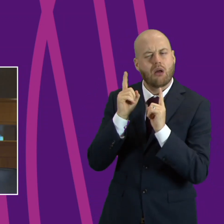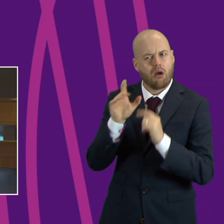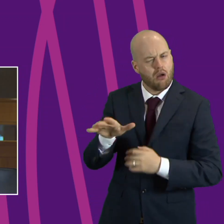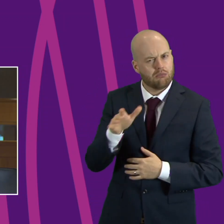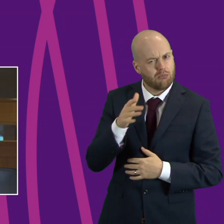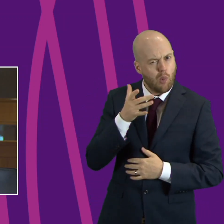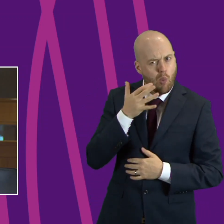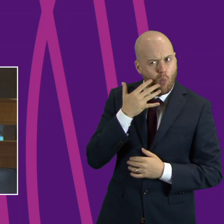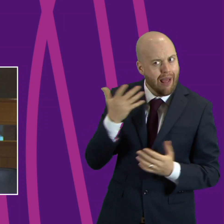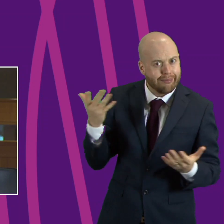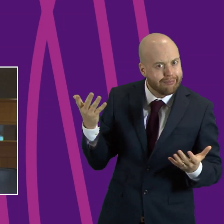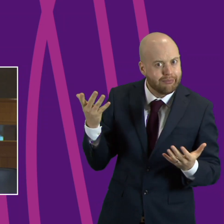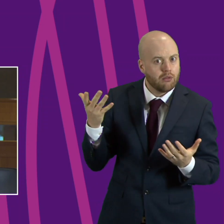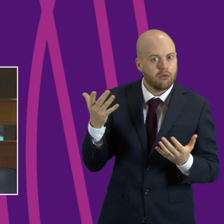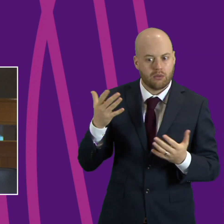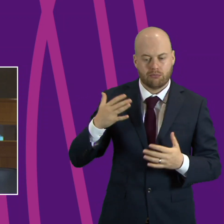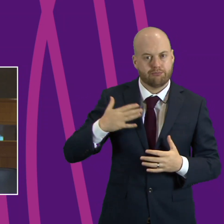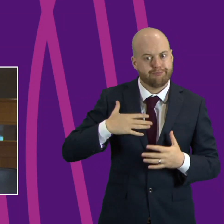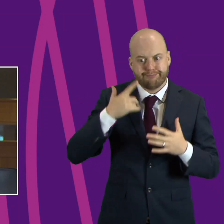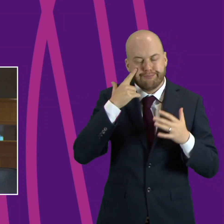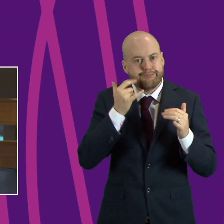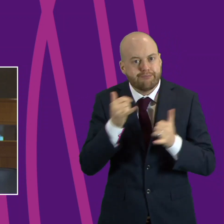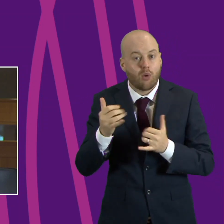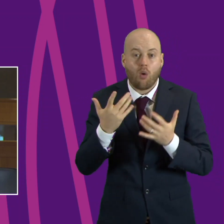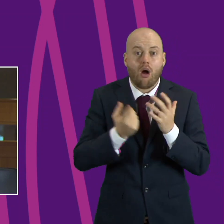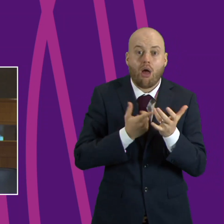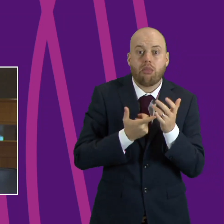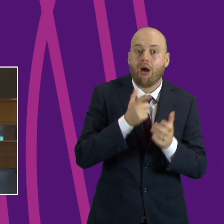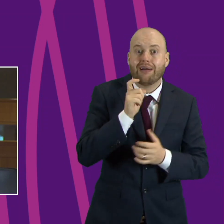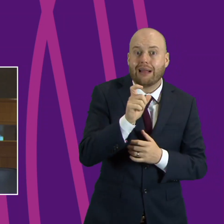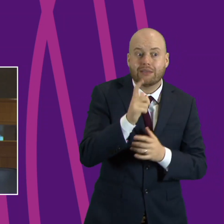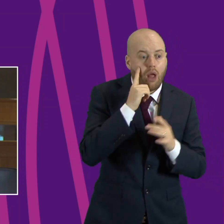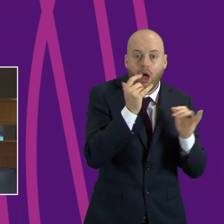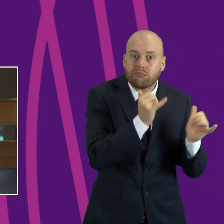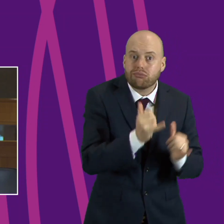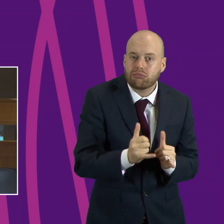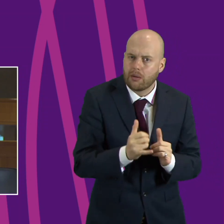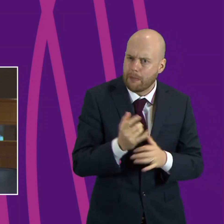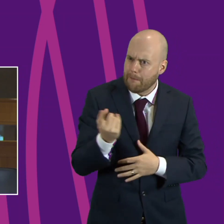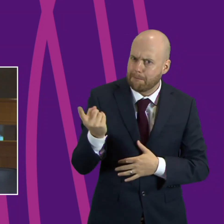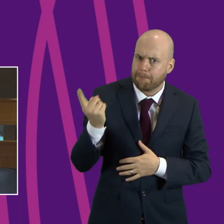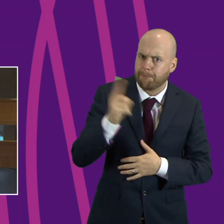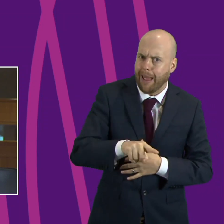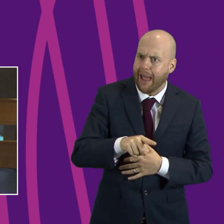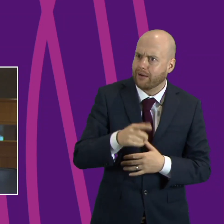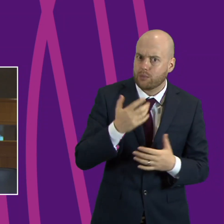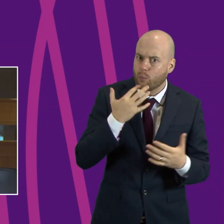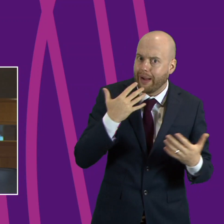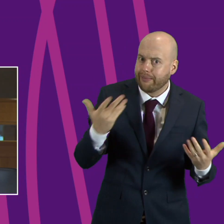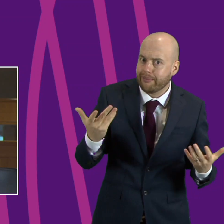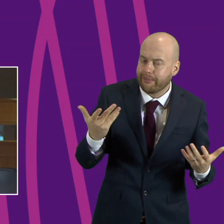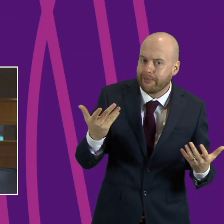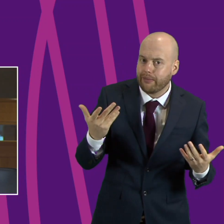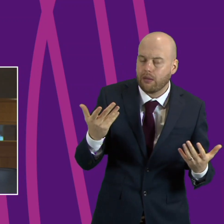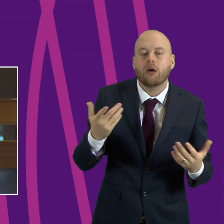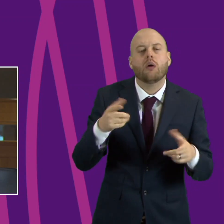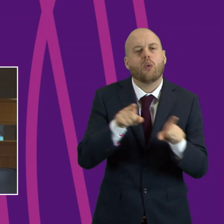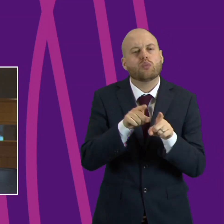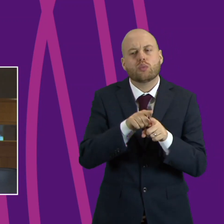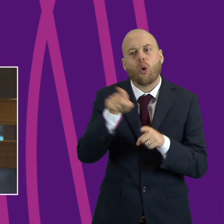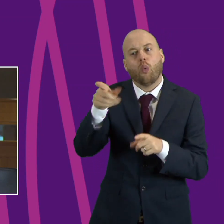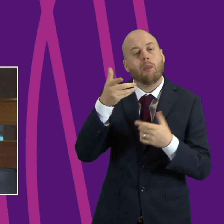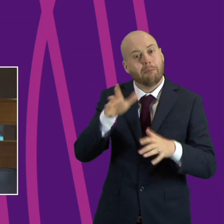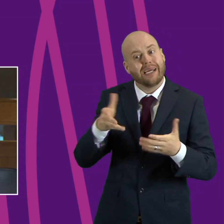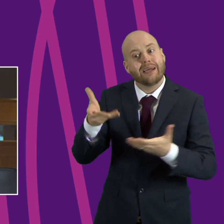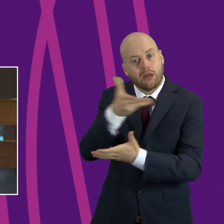screening services can return, and if there's been any discussion or assessment on how many men and women have missed out